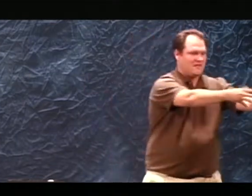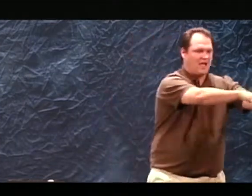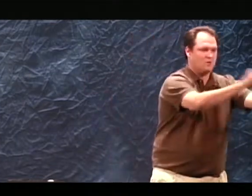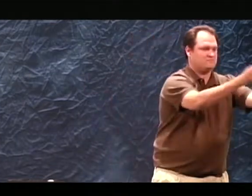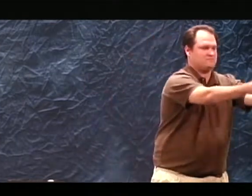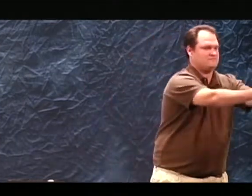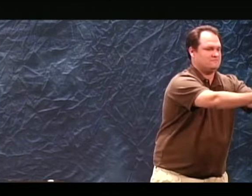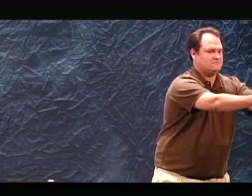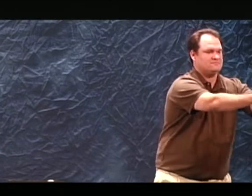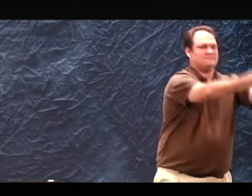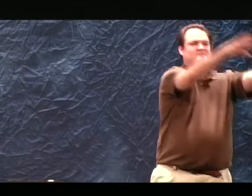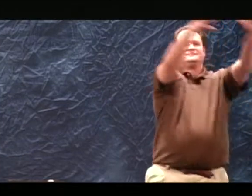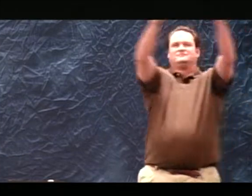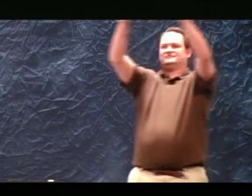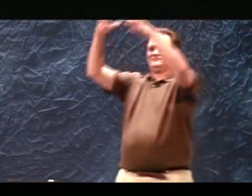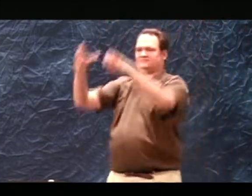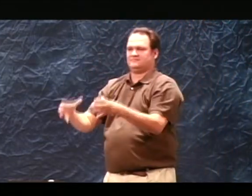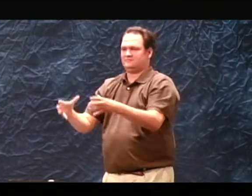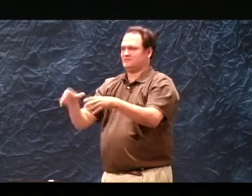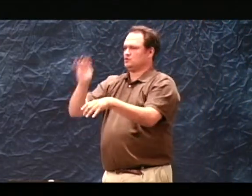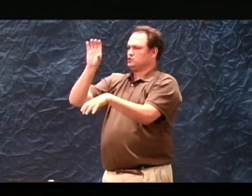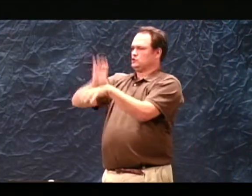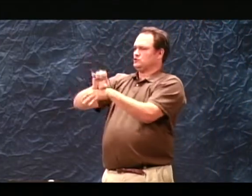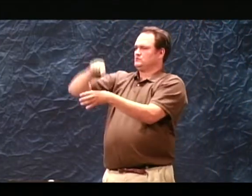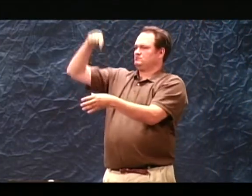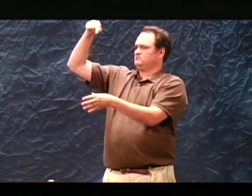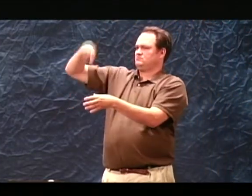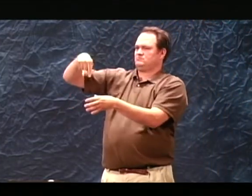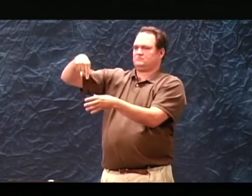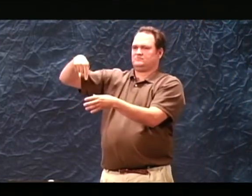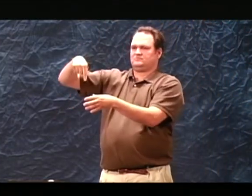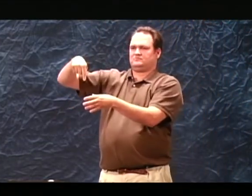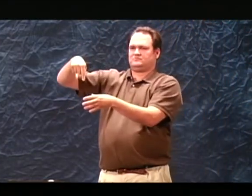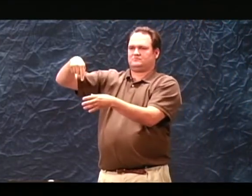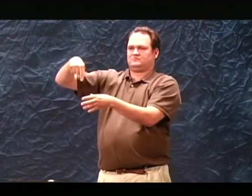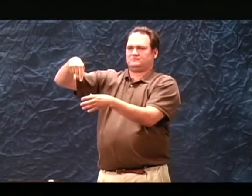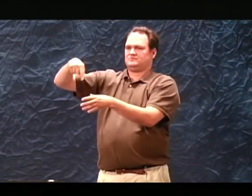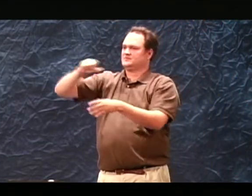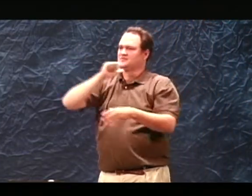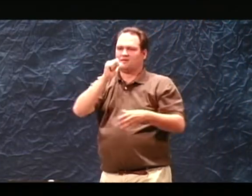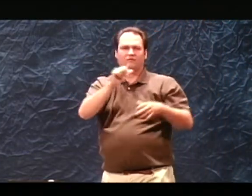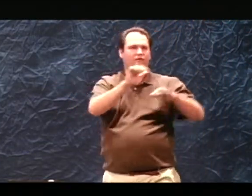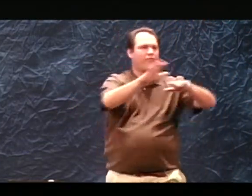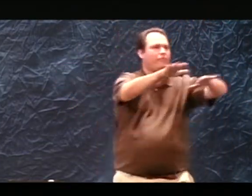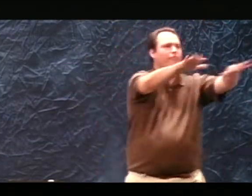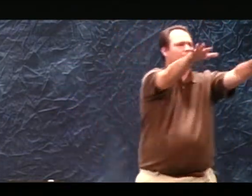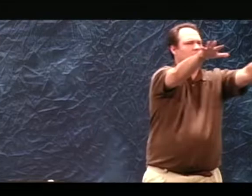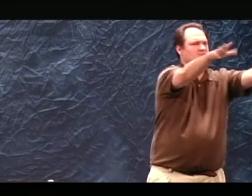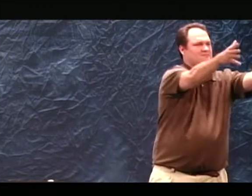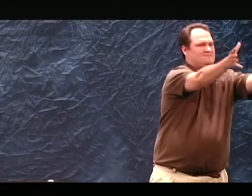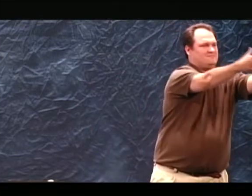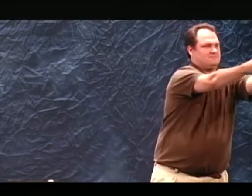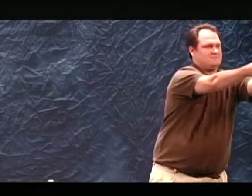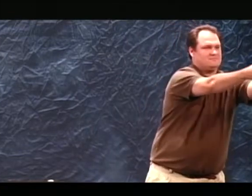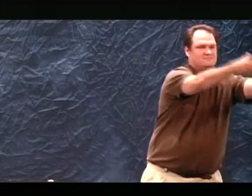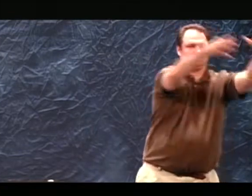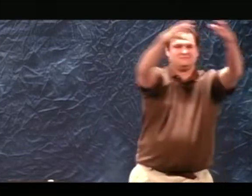it denotes a point the church is called from serving satan and according to servant